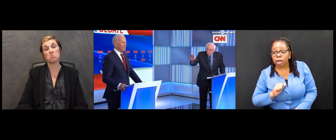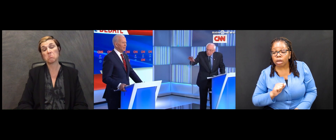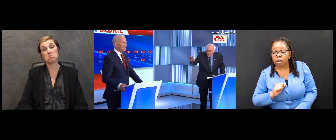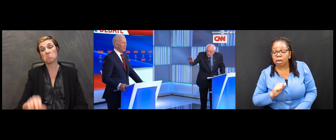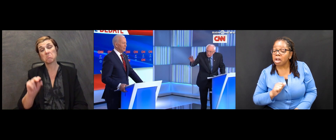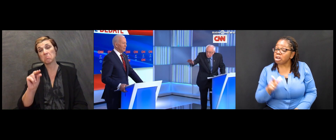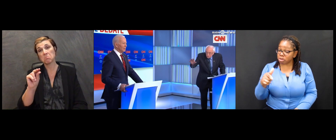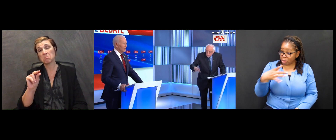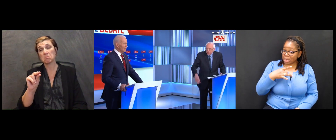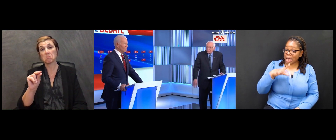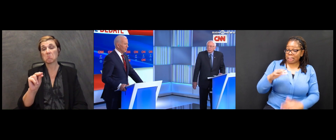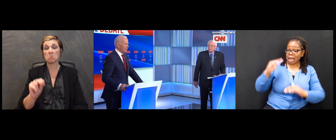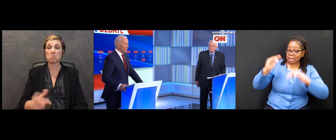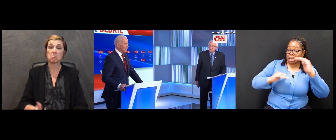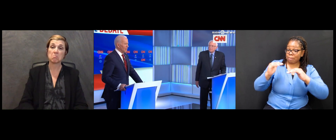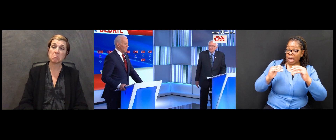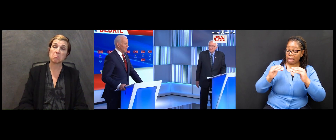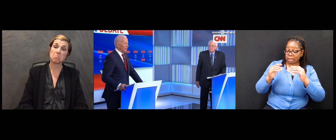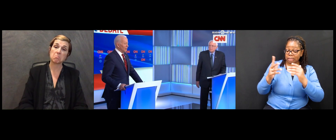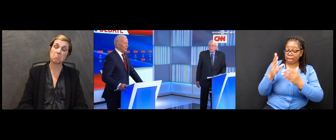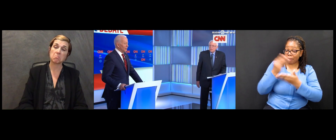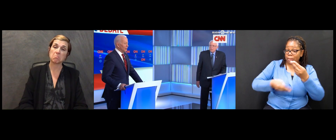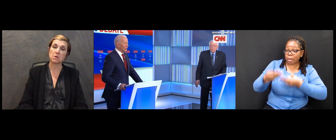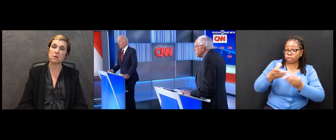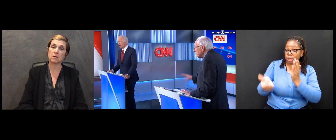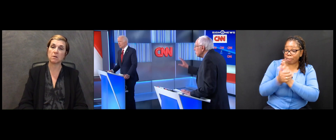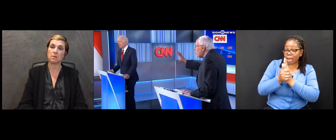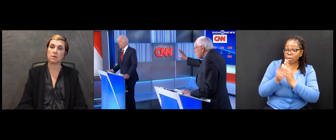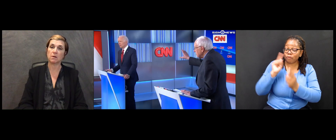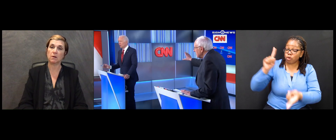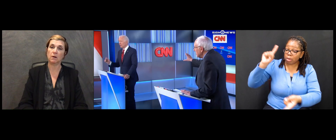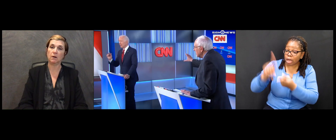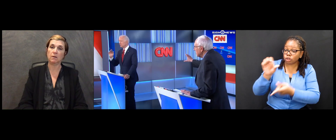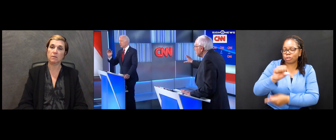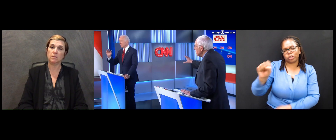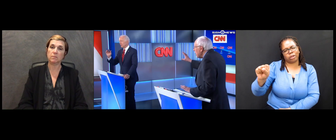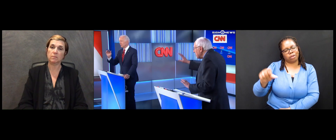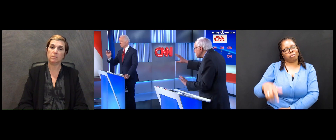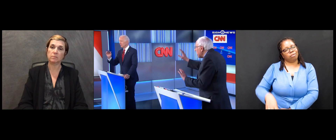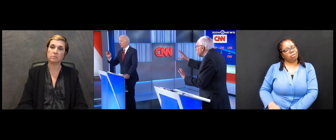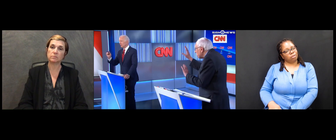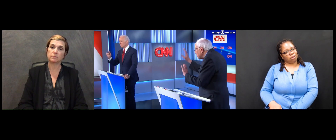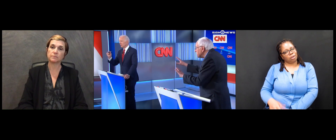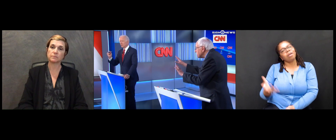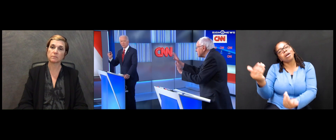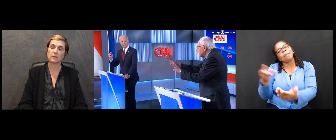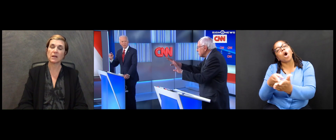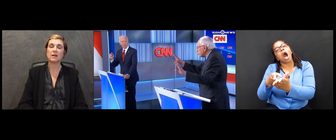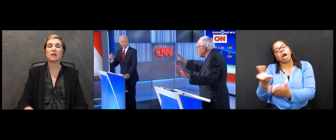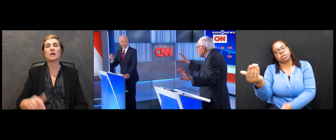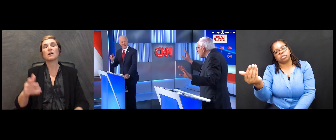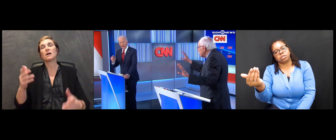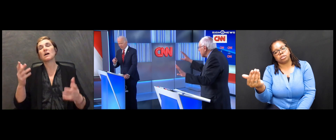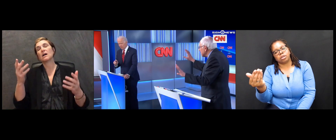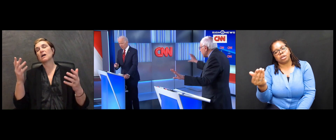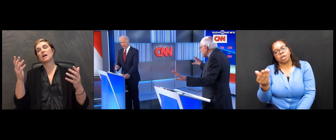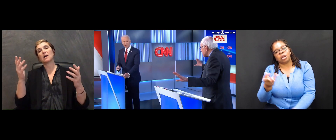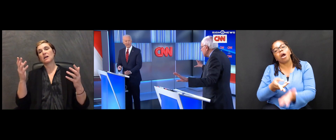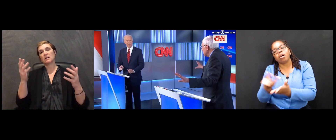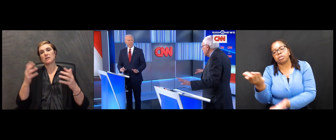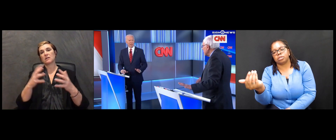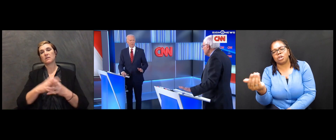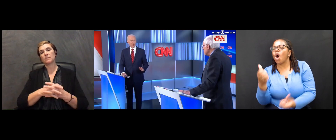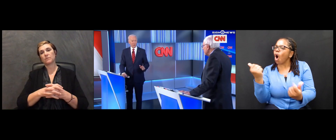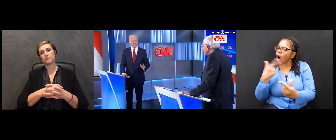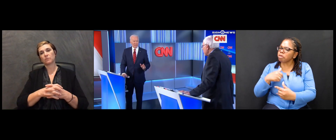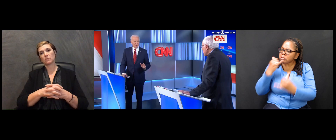which called for cuts in Social Security? Come on, Joe, you won't. Look, here's the deal. You're an honest guy. Why don't you just tell the truth here? We all make mistakes.